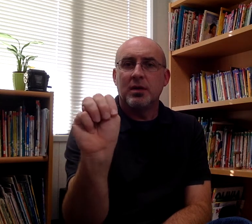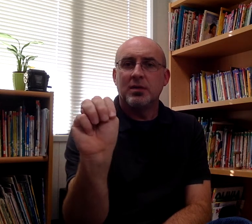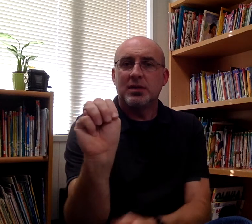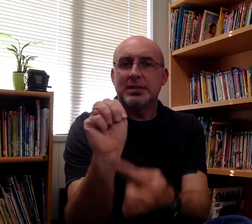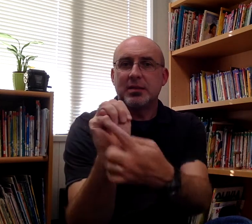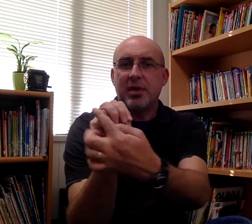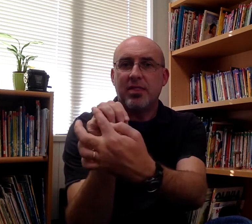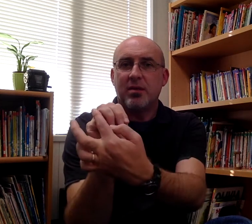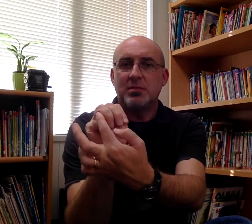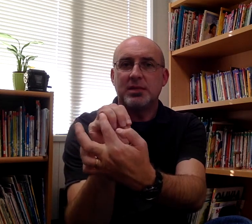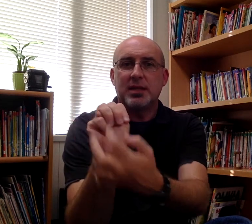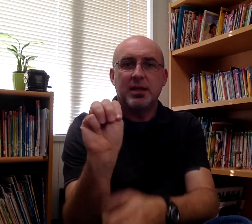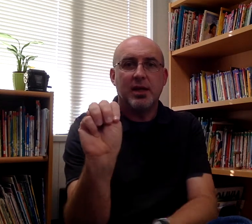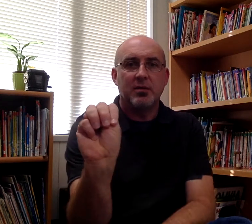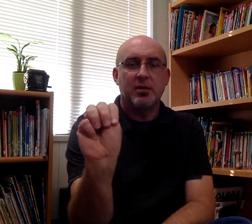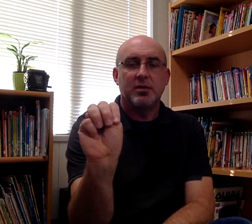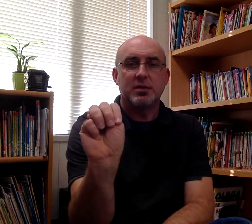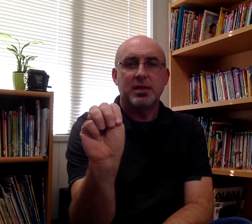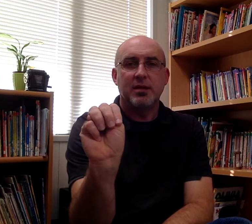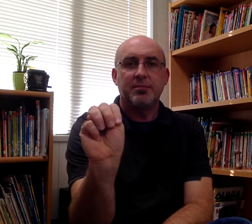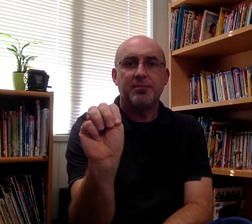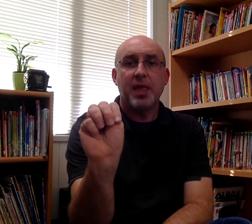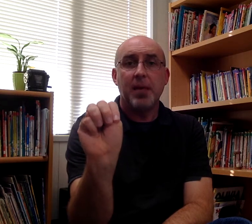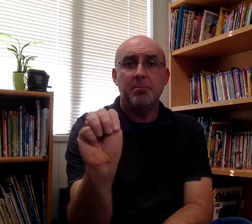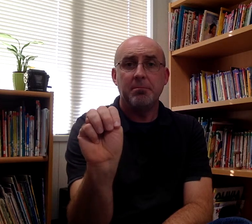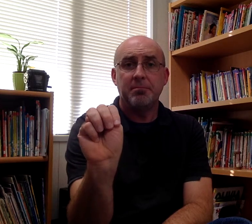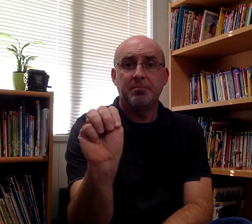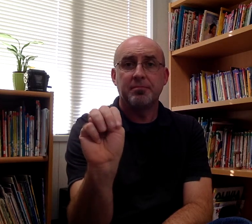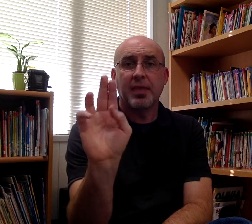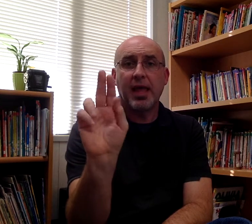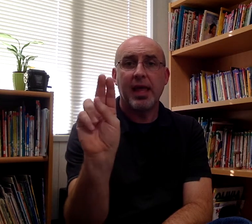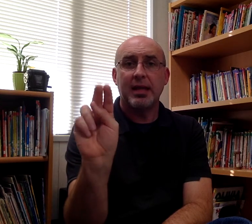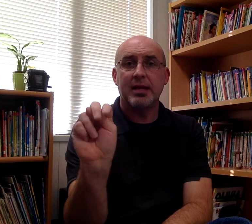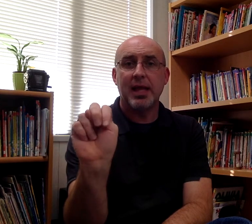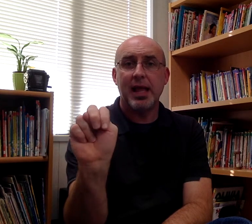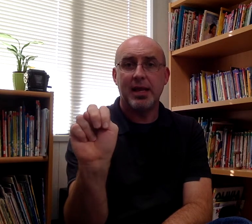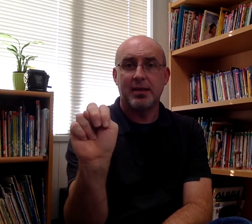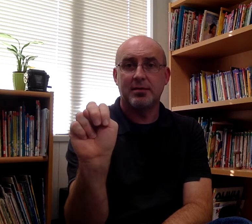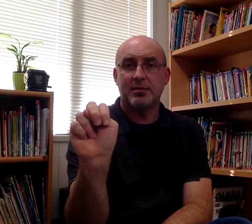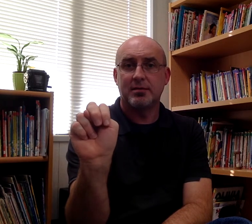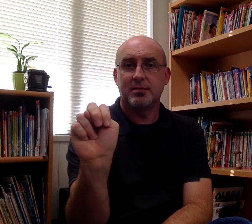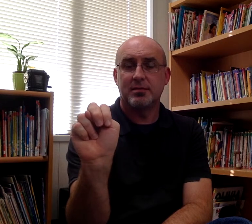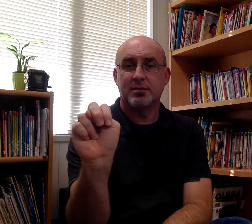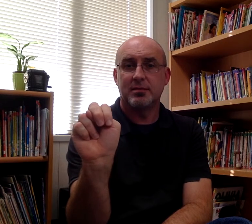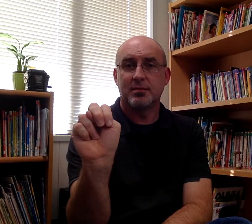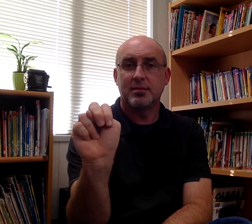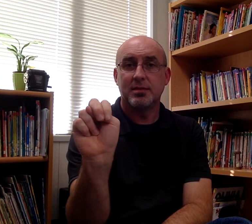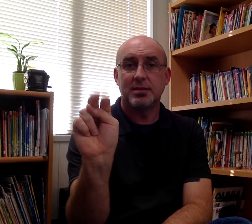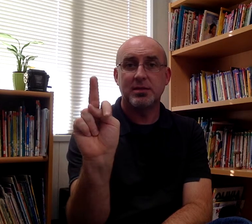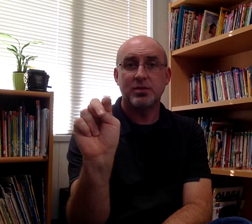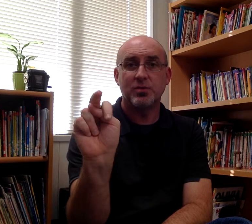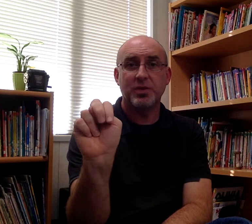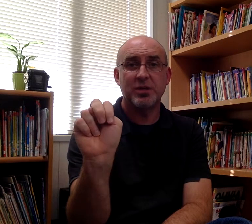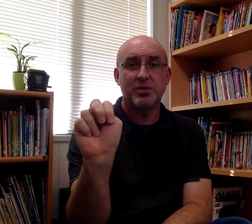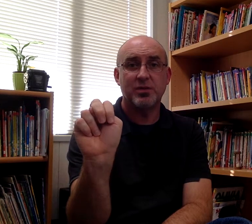You can see my thumb sticking out there on the side. M and N. This is two fingers